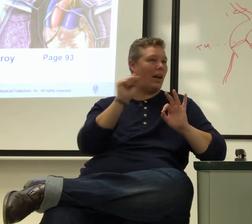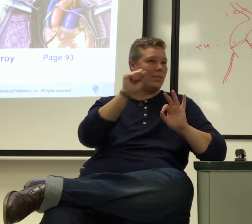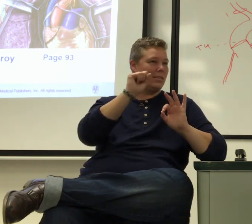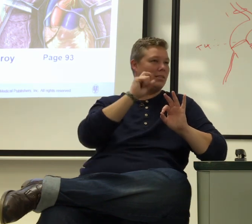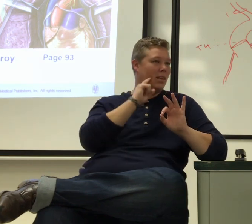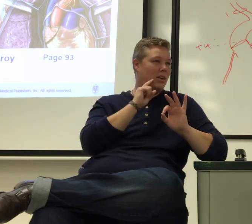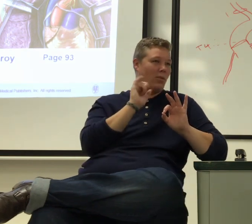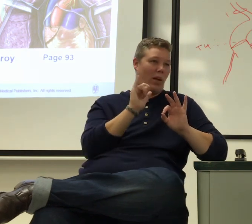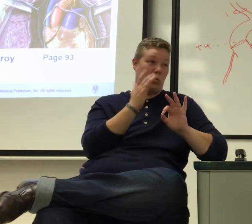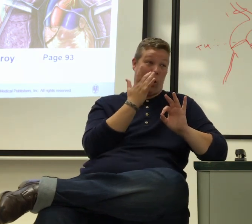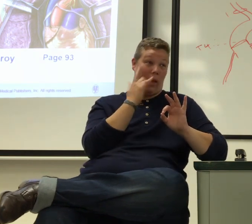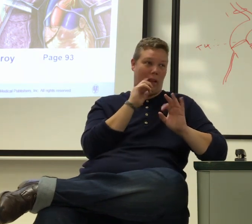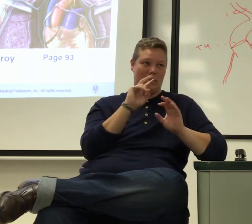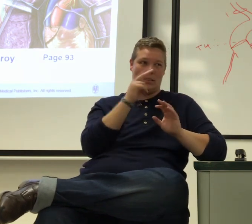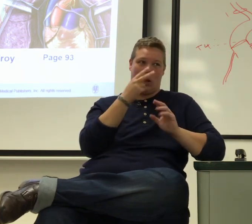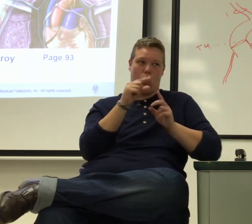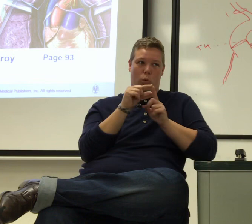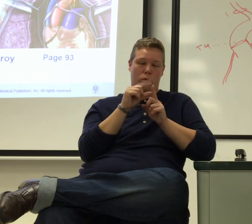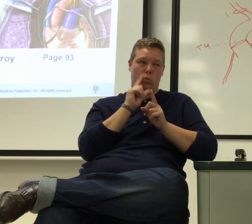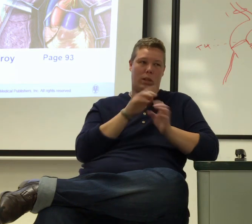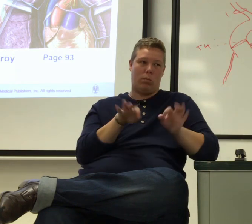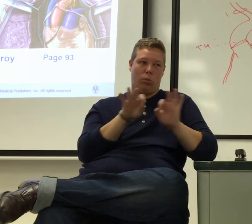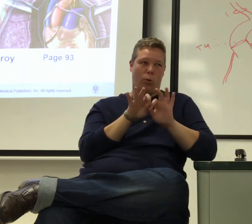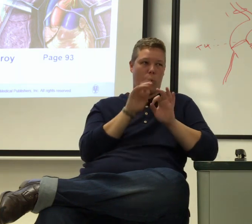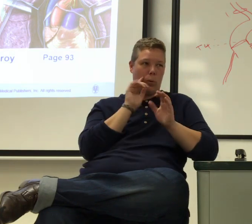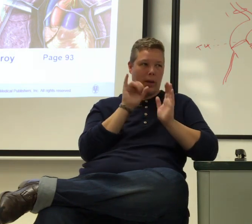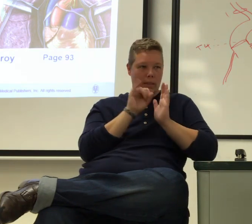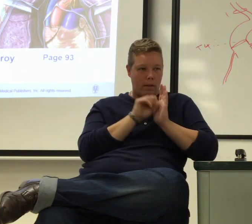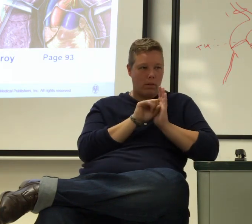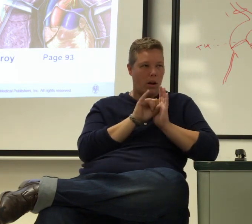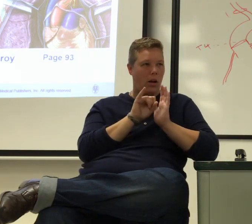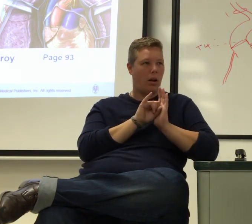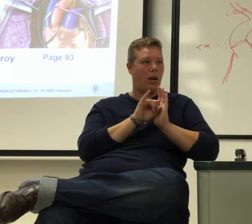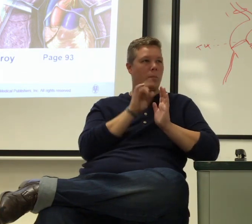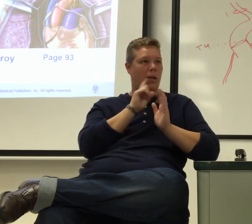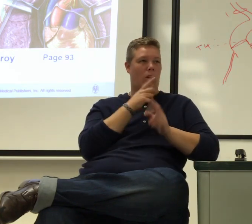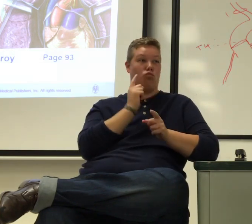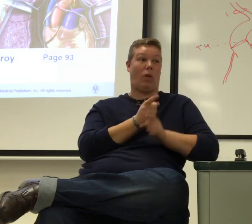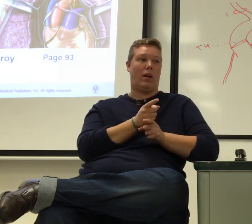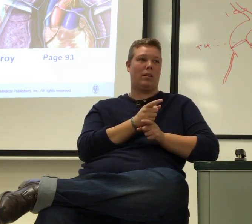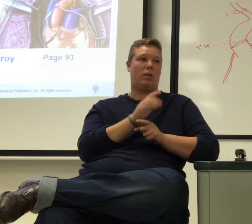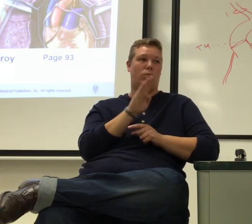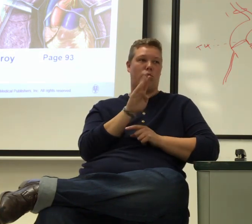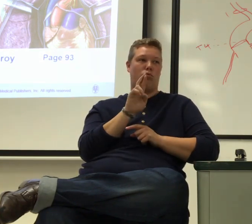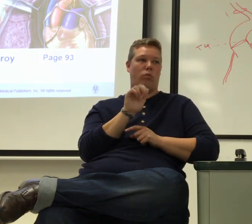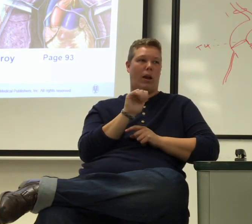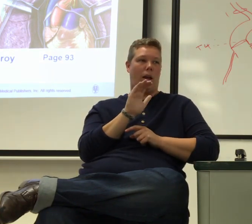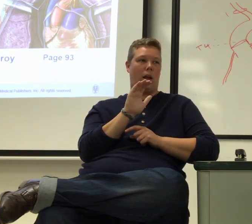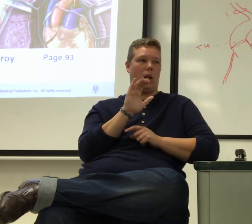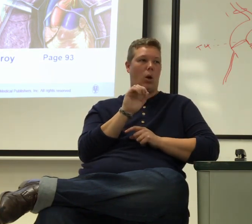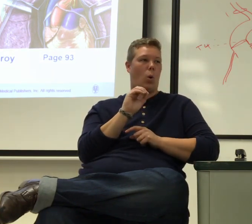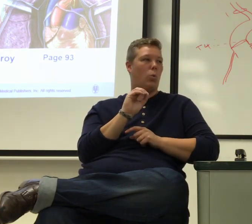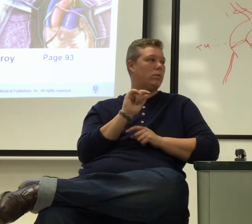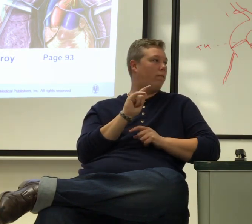is very important when your identification in terms of getting it right. Well, anyways, number